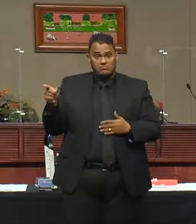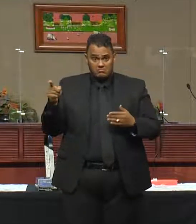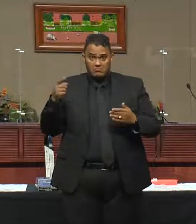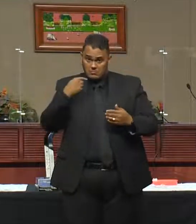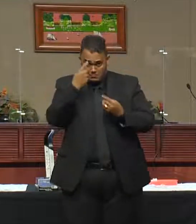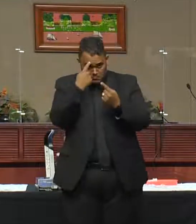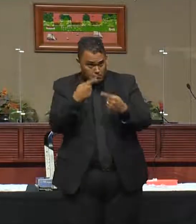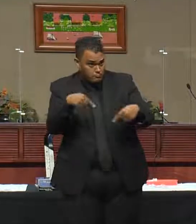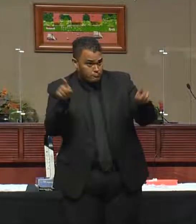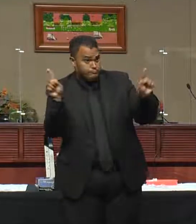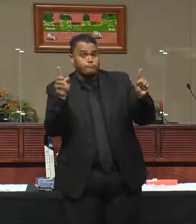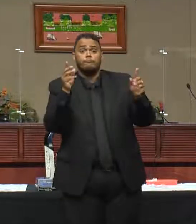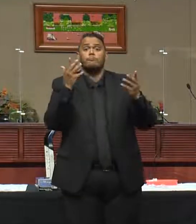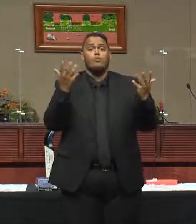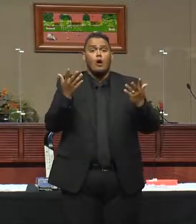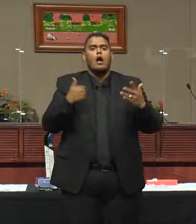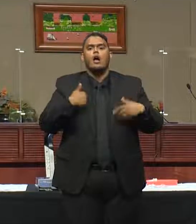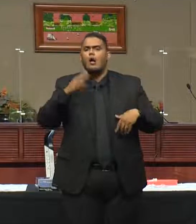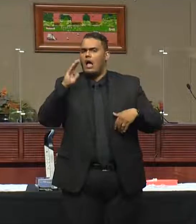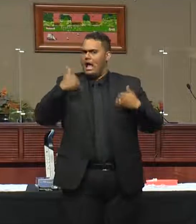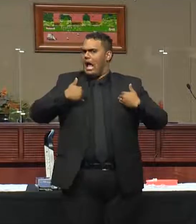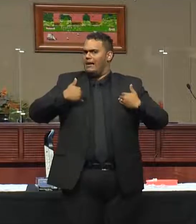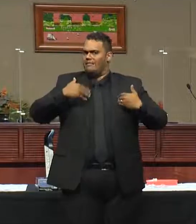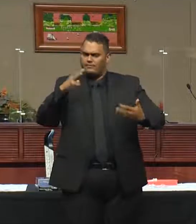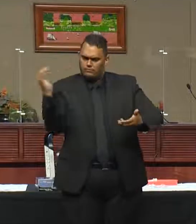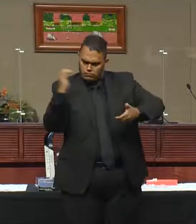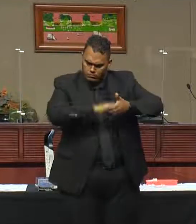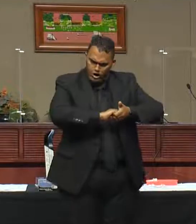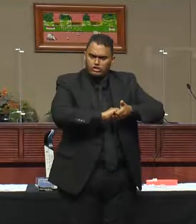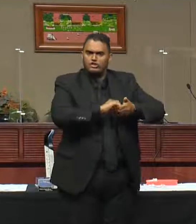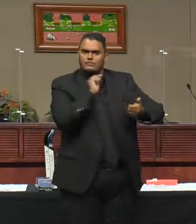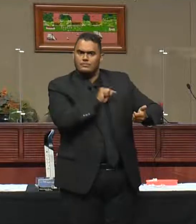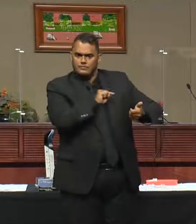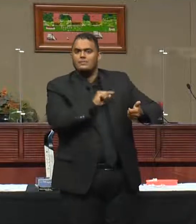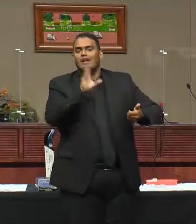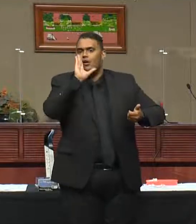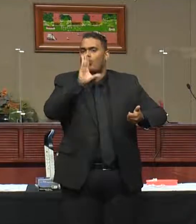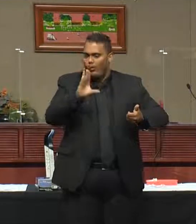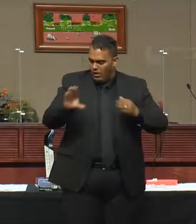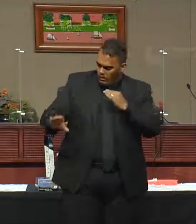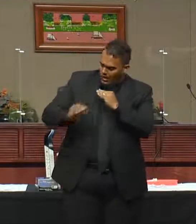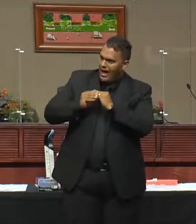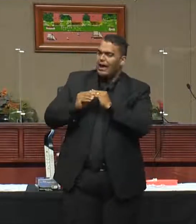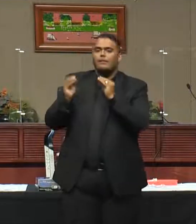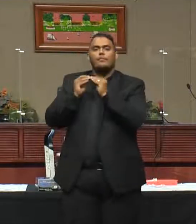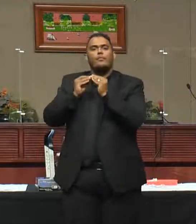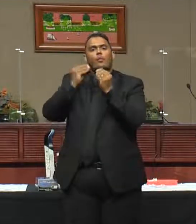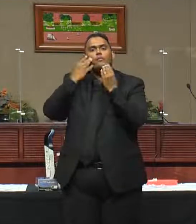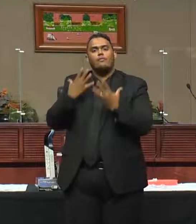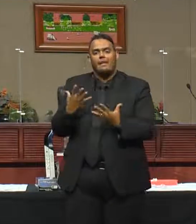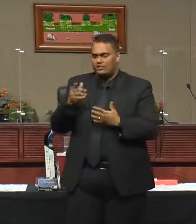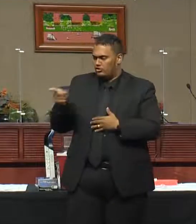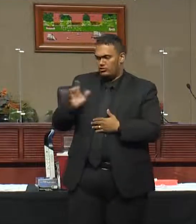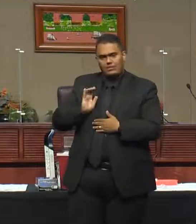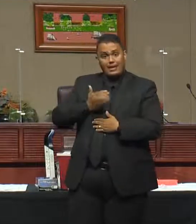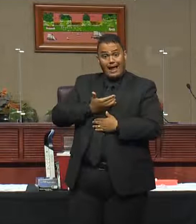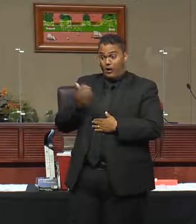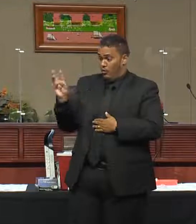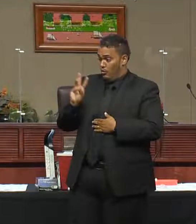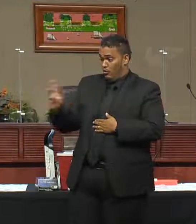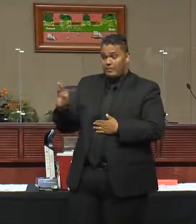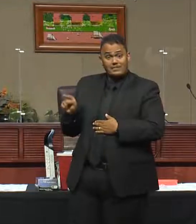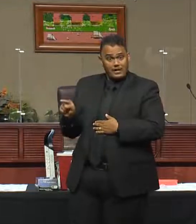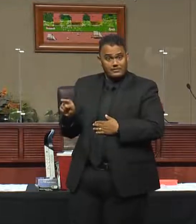add vaccine opportunities to our webpage and at ocfl.net, including FEMA and